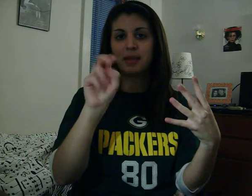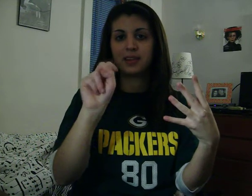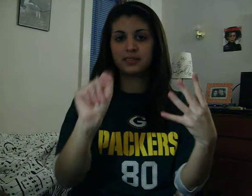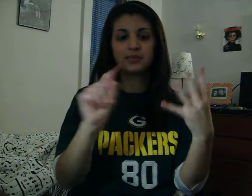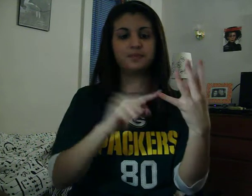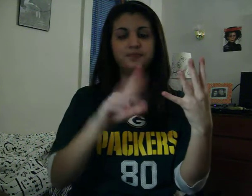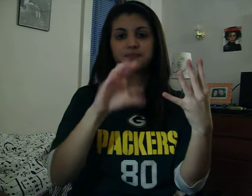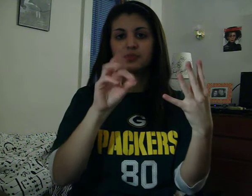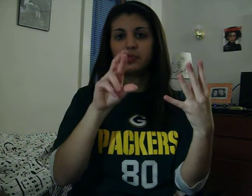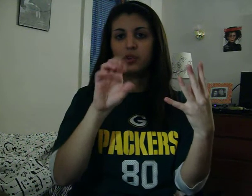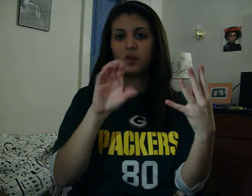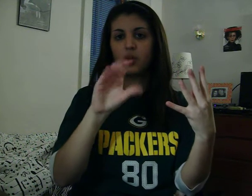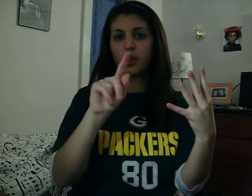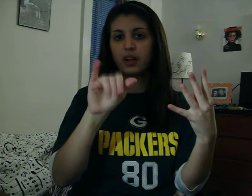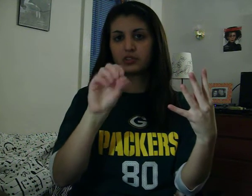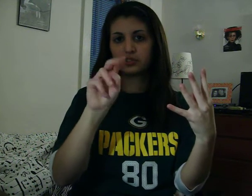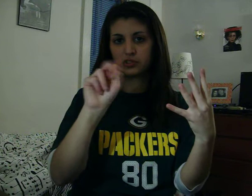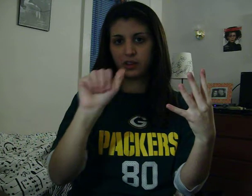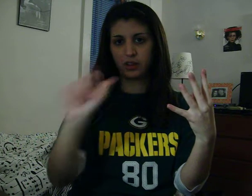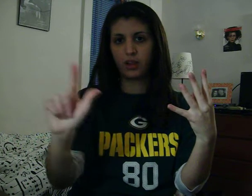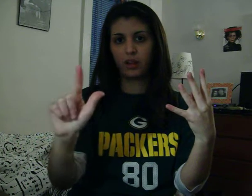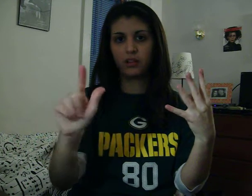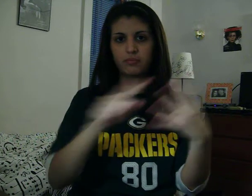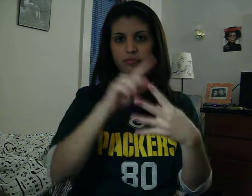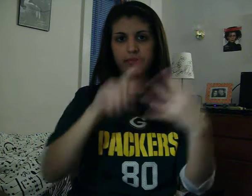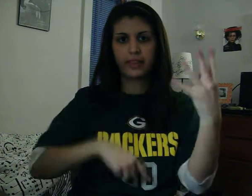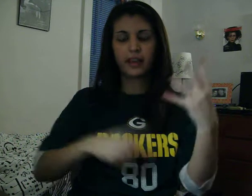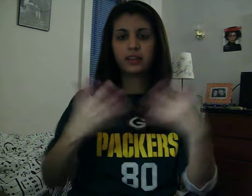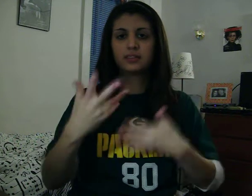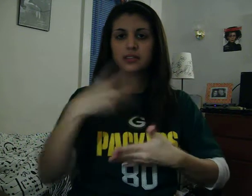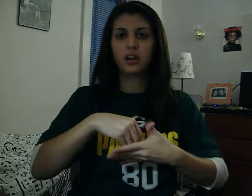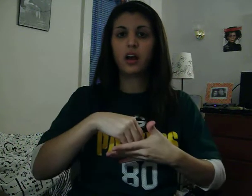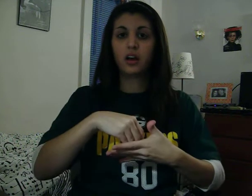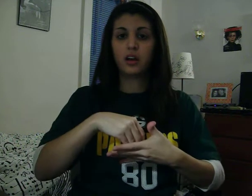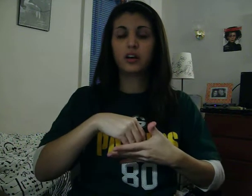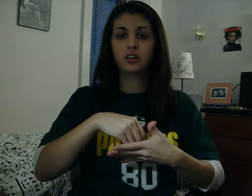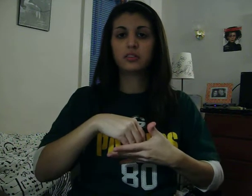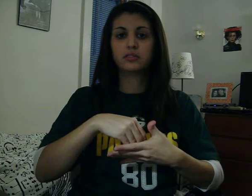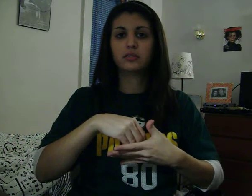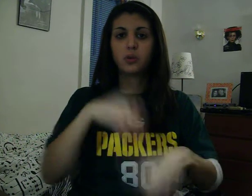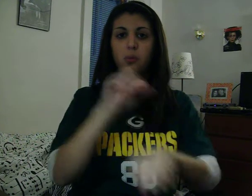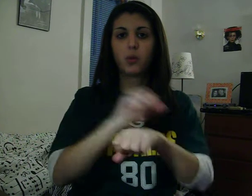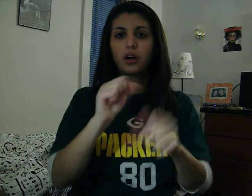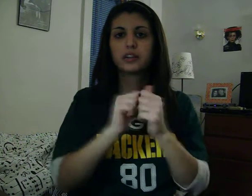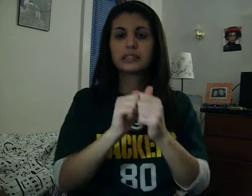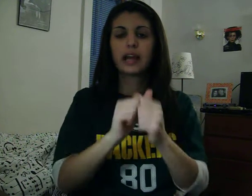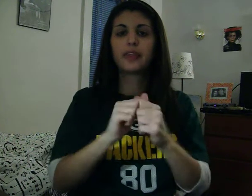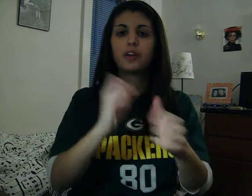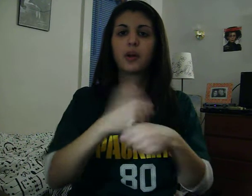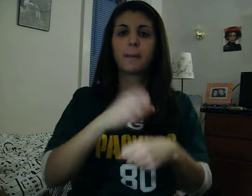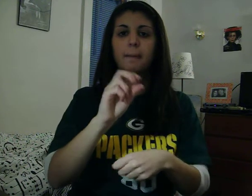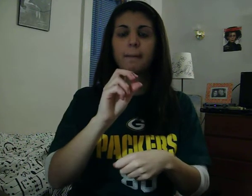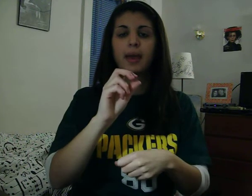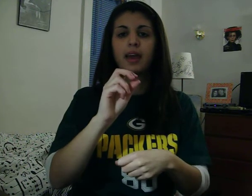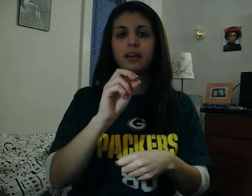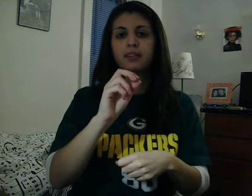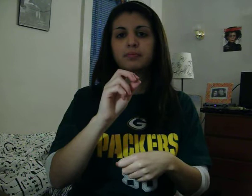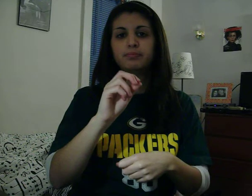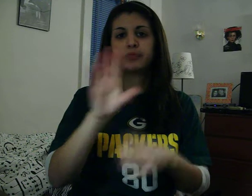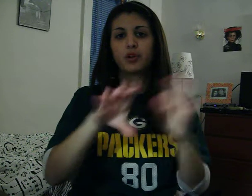aspect. These components all go together to make up the criminal justice system. As